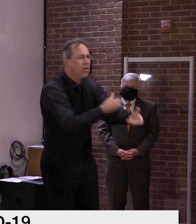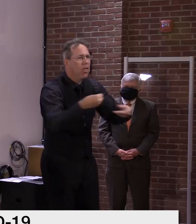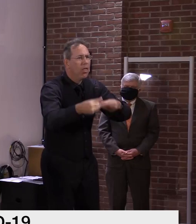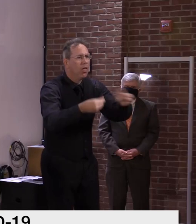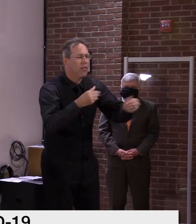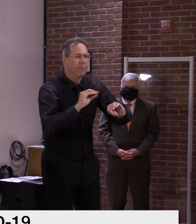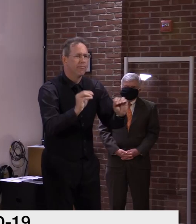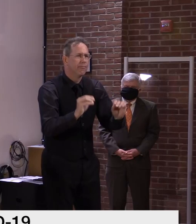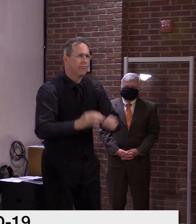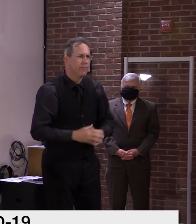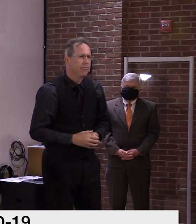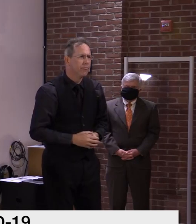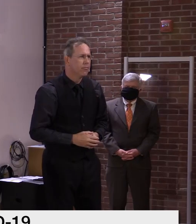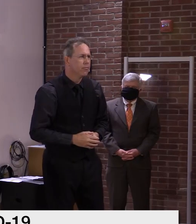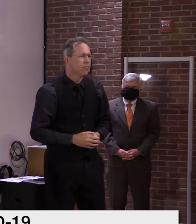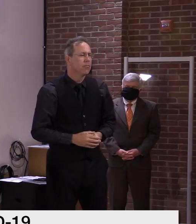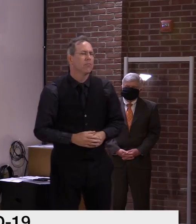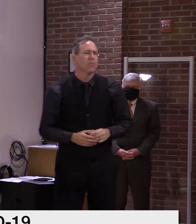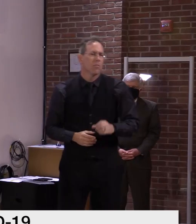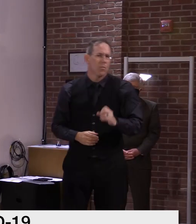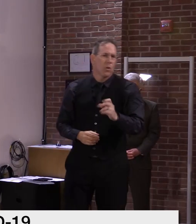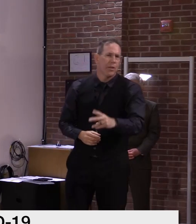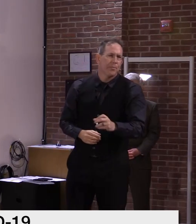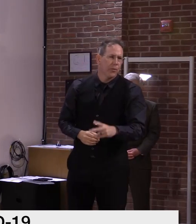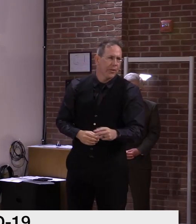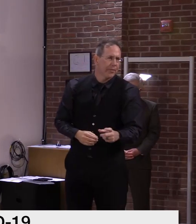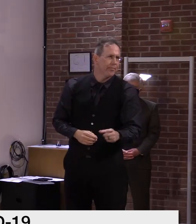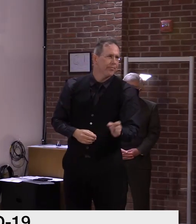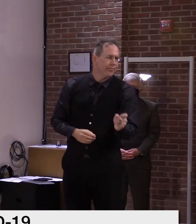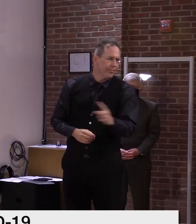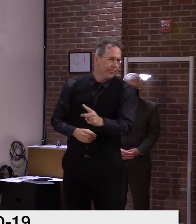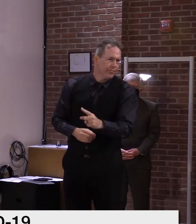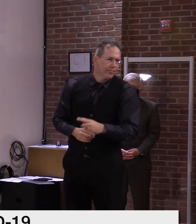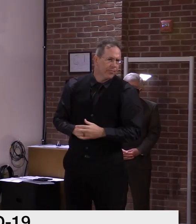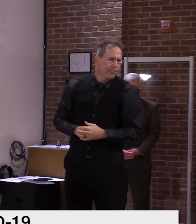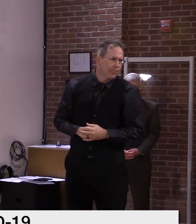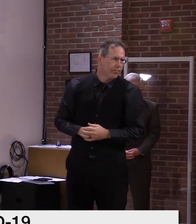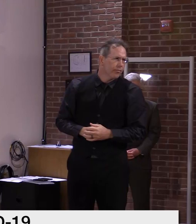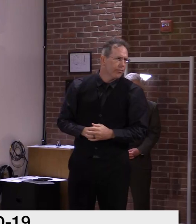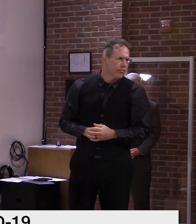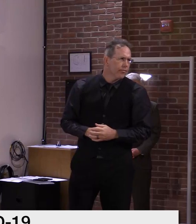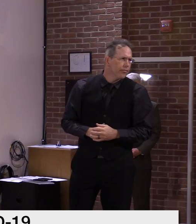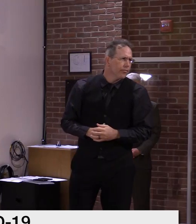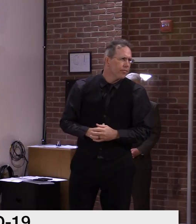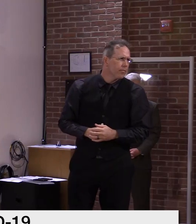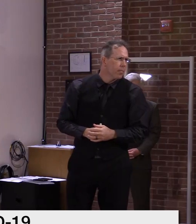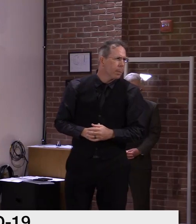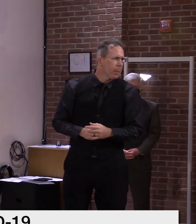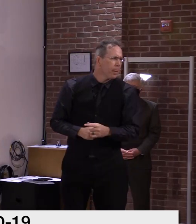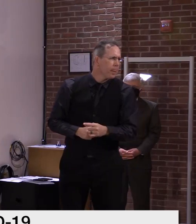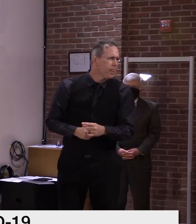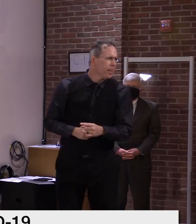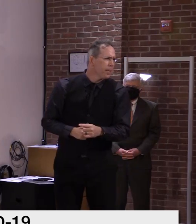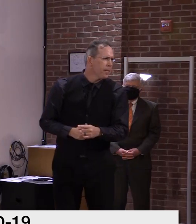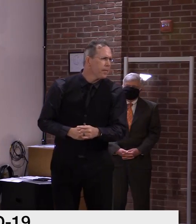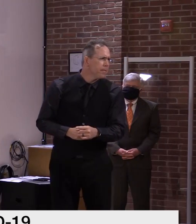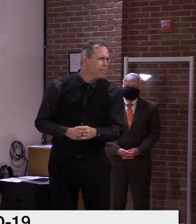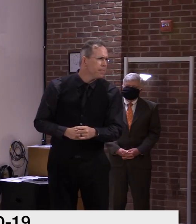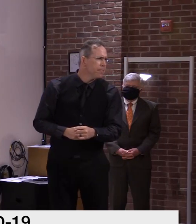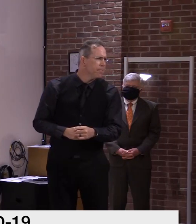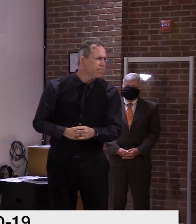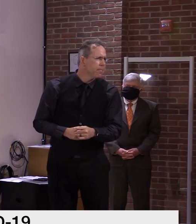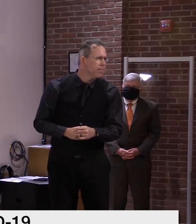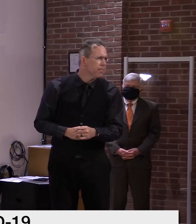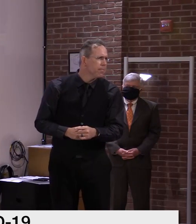Thank you. And are you expecting the state of emergency to be extended then on Saturday? Yes. I think it expired. Yeah.